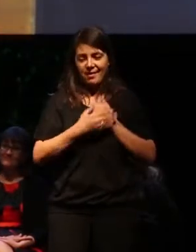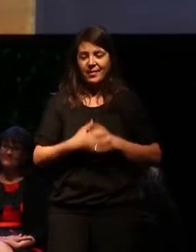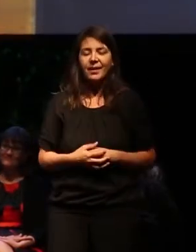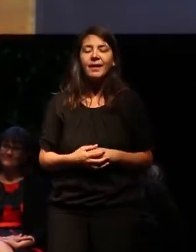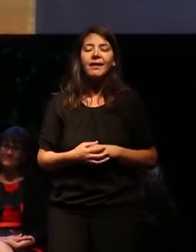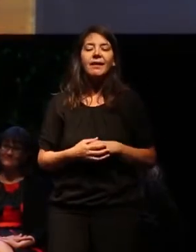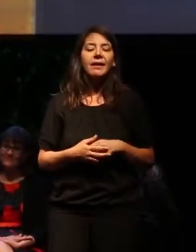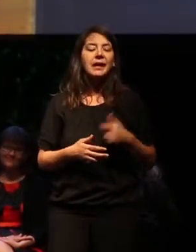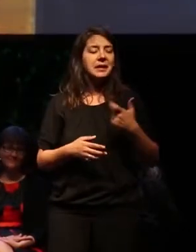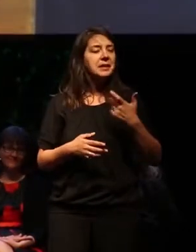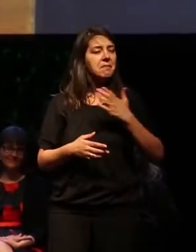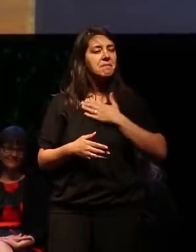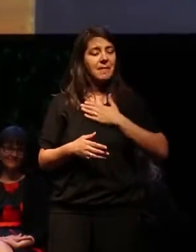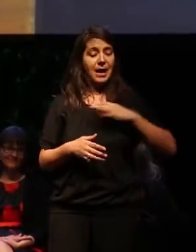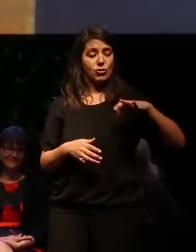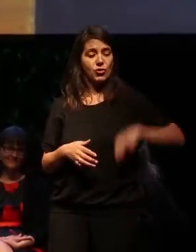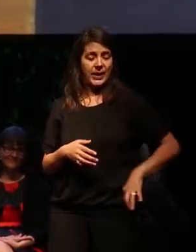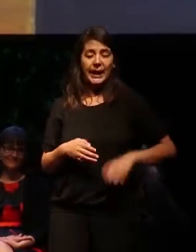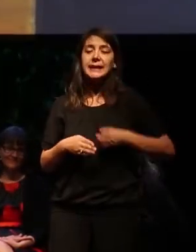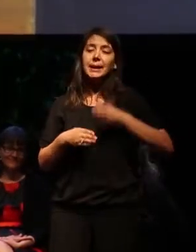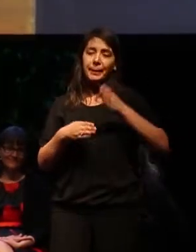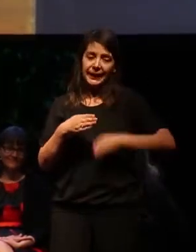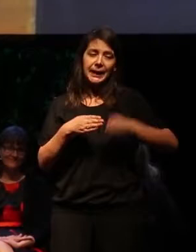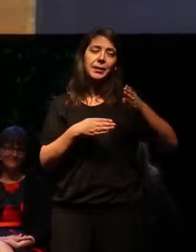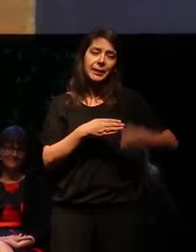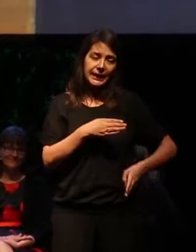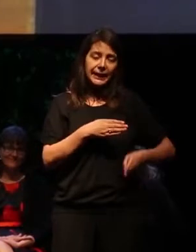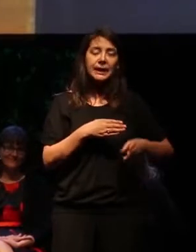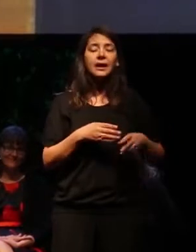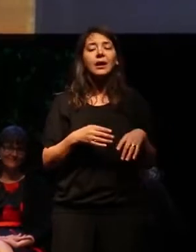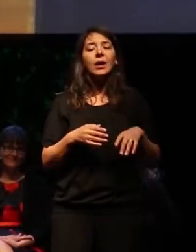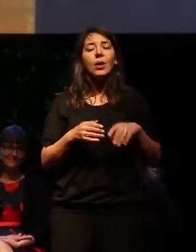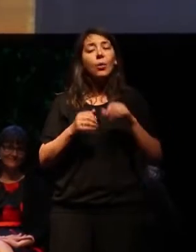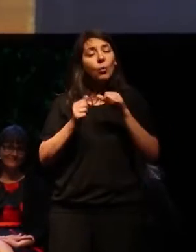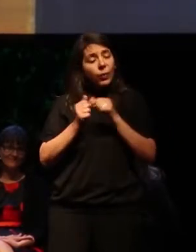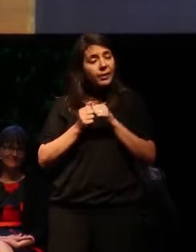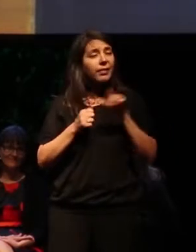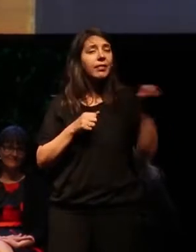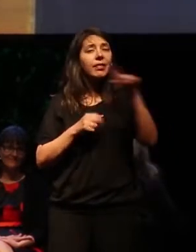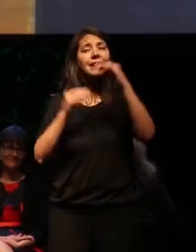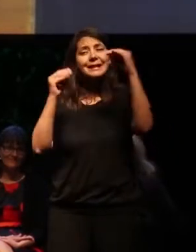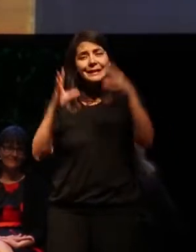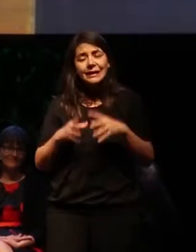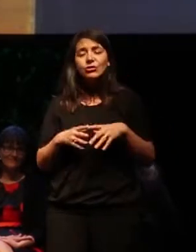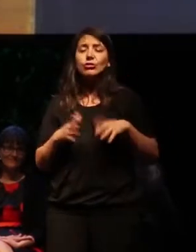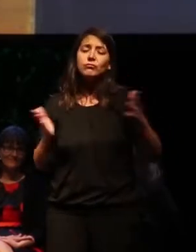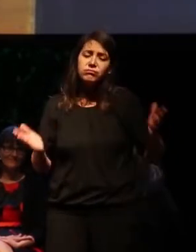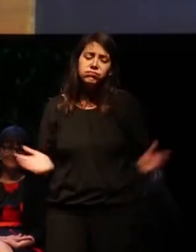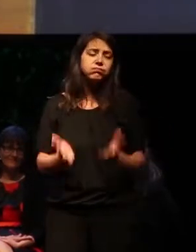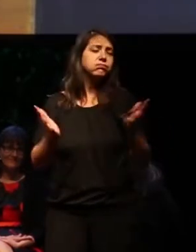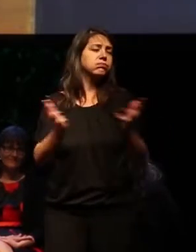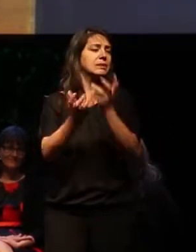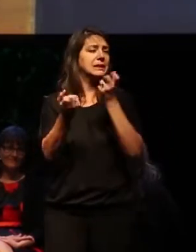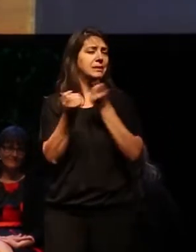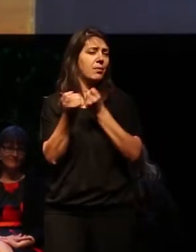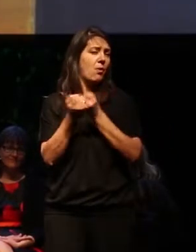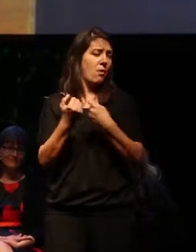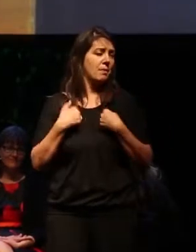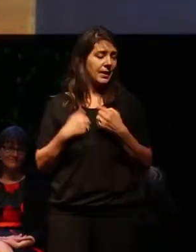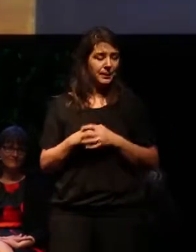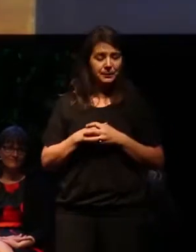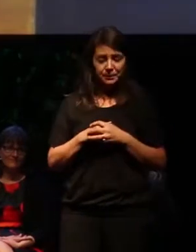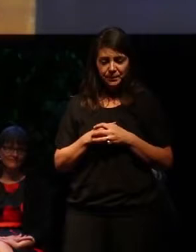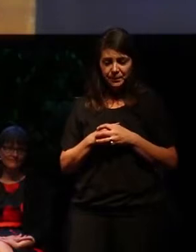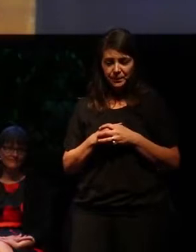I completed most of my credits with the support and encouragement of all the teachers. However,